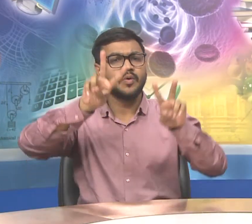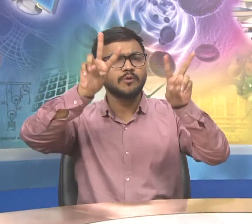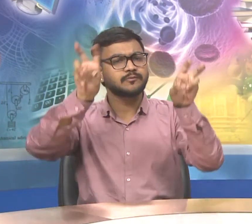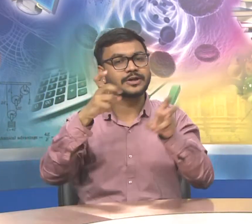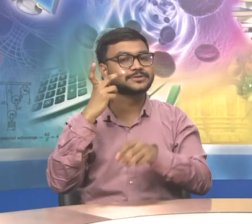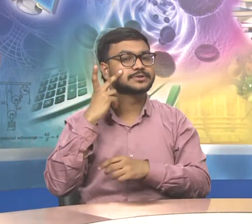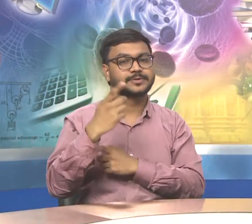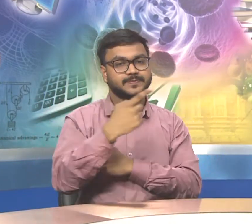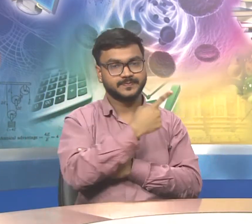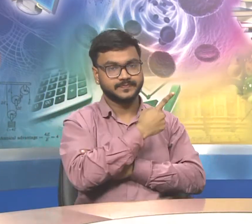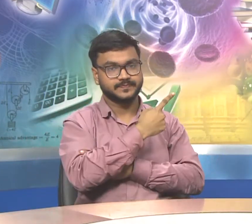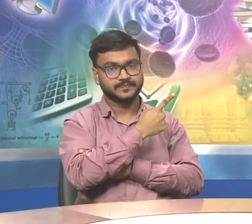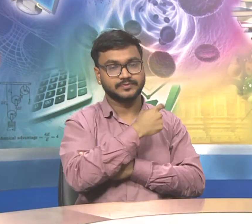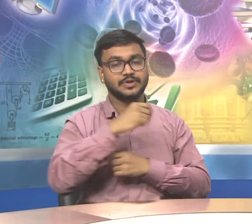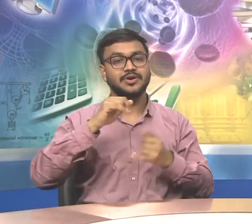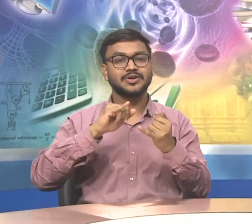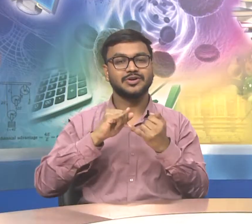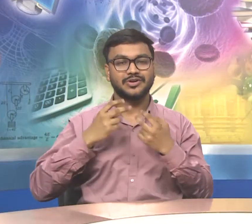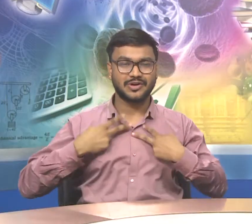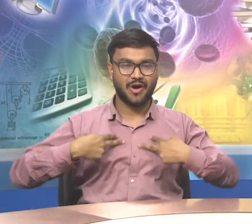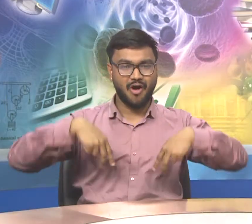number 12, Supreme Court of India.